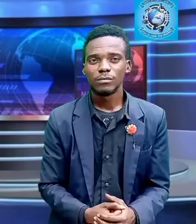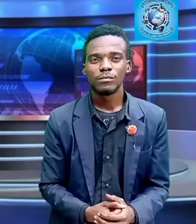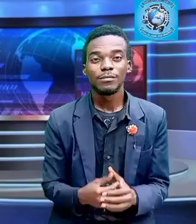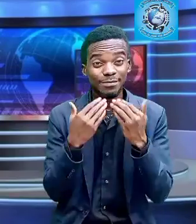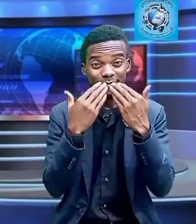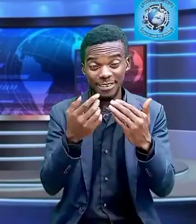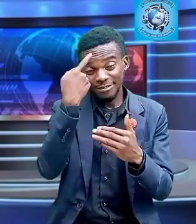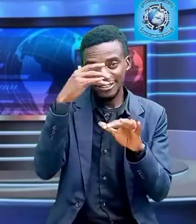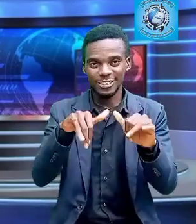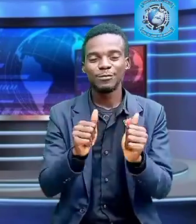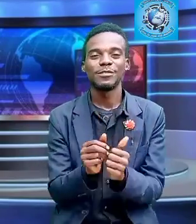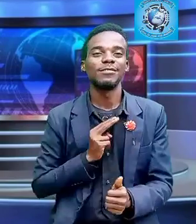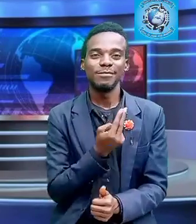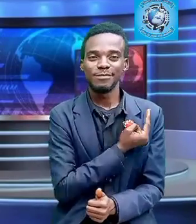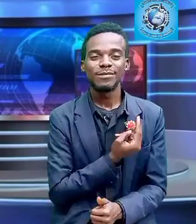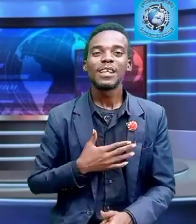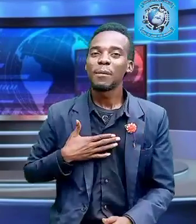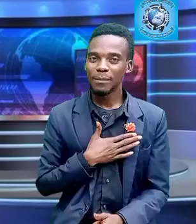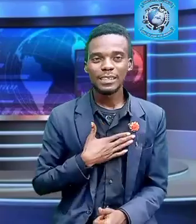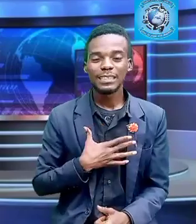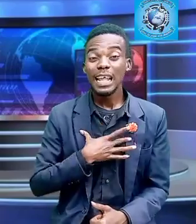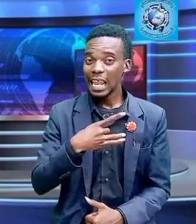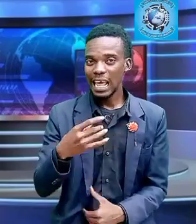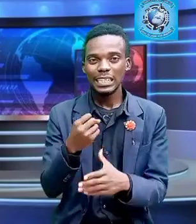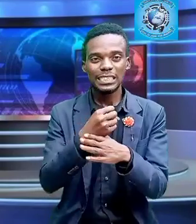Thank you for staying with us. Please kindly like,